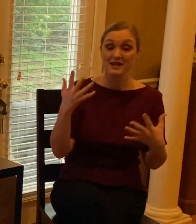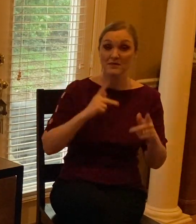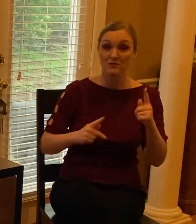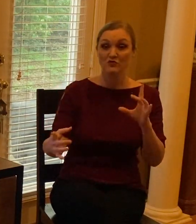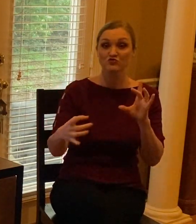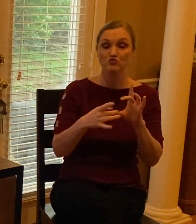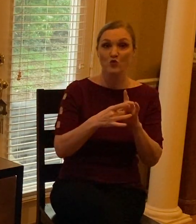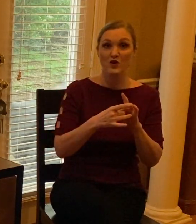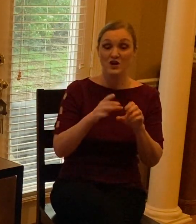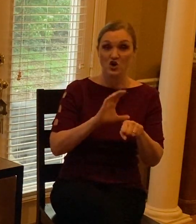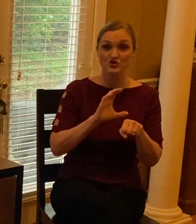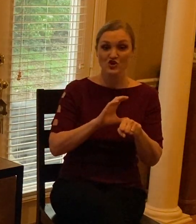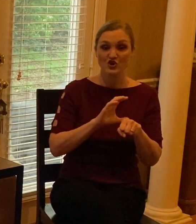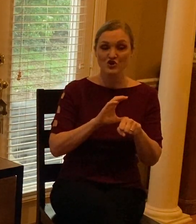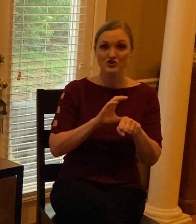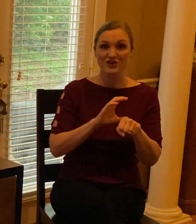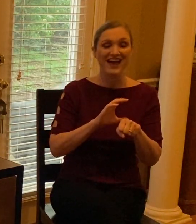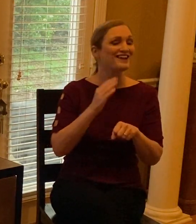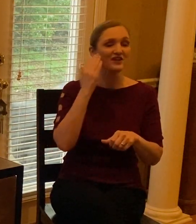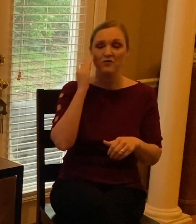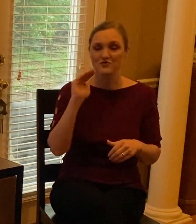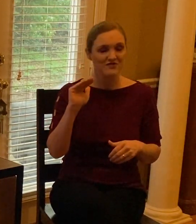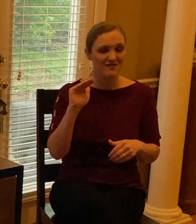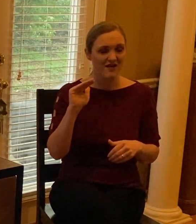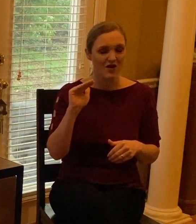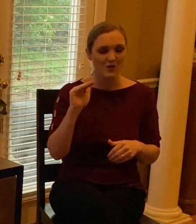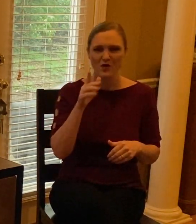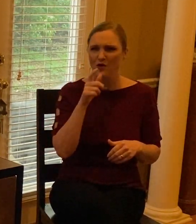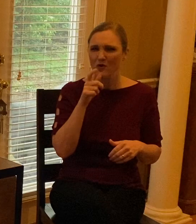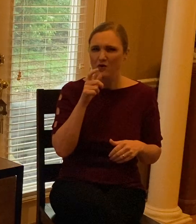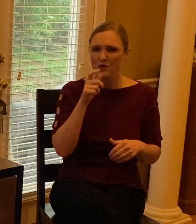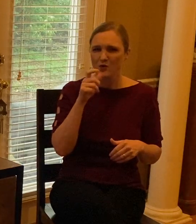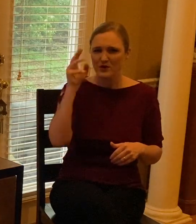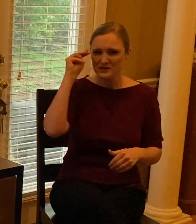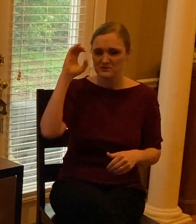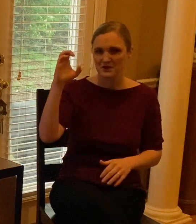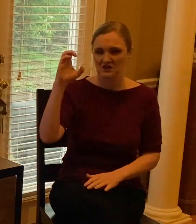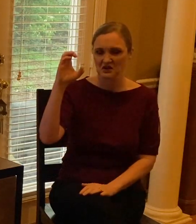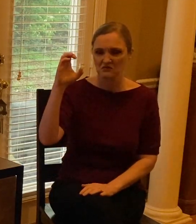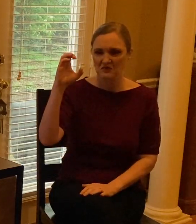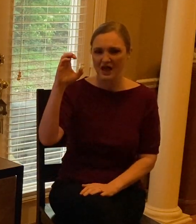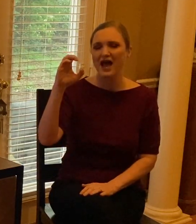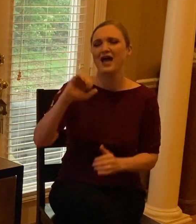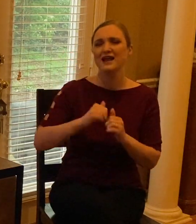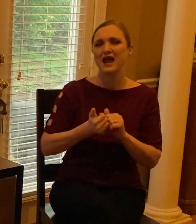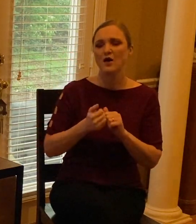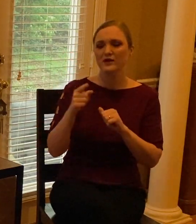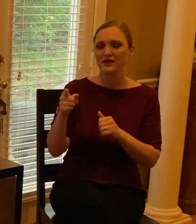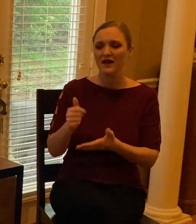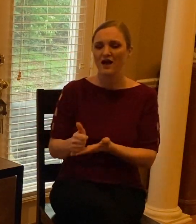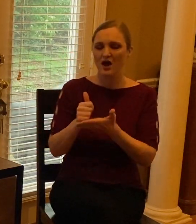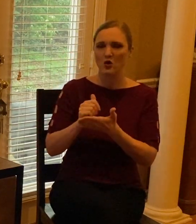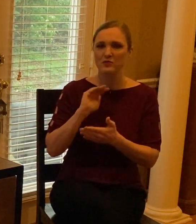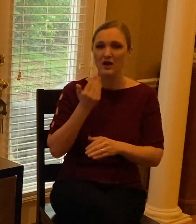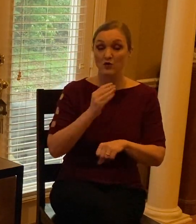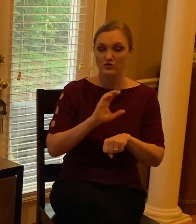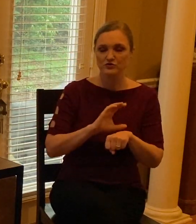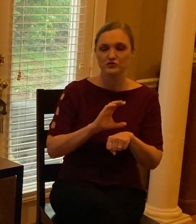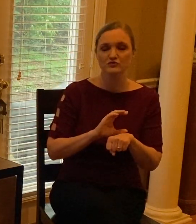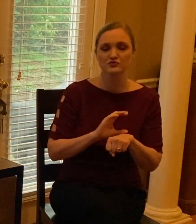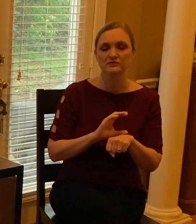our congregation who likely have no idea who Dr. Conley was or what impact he's had on our